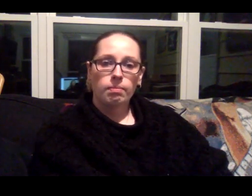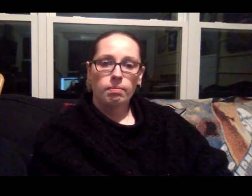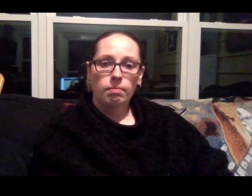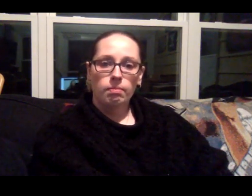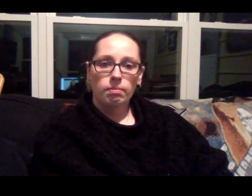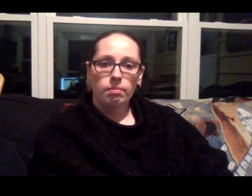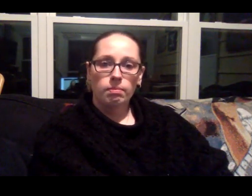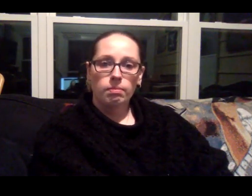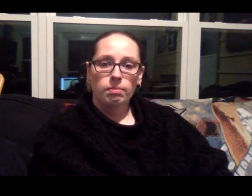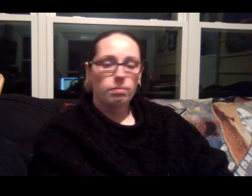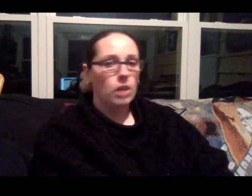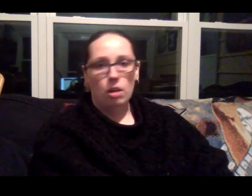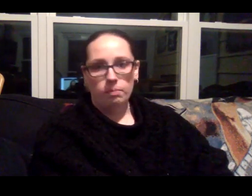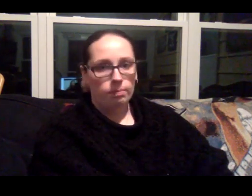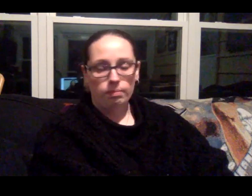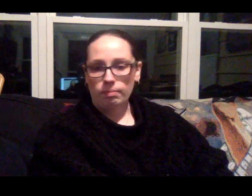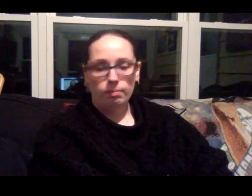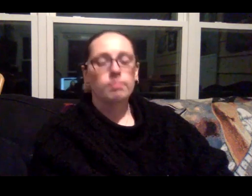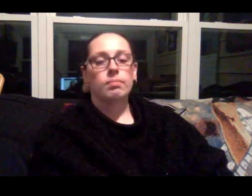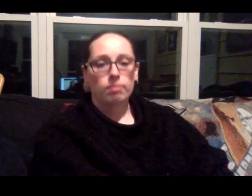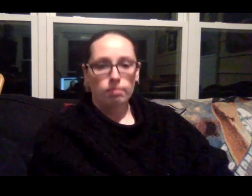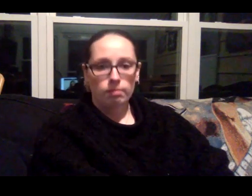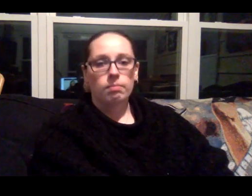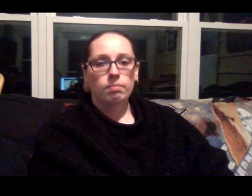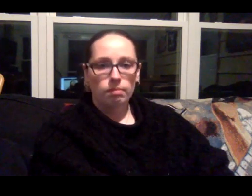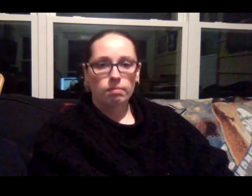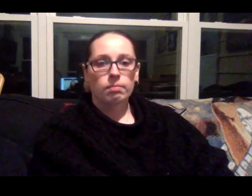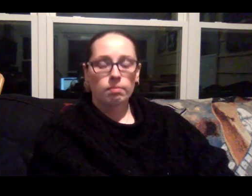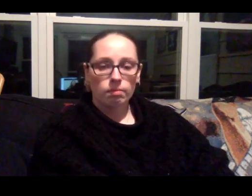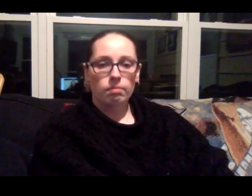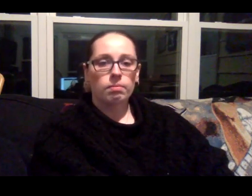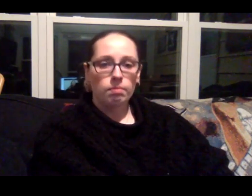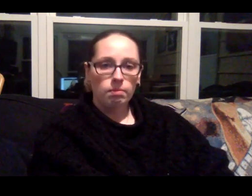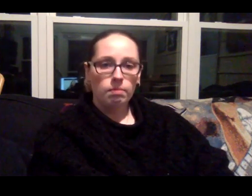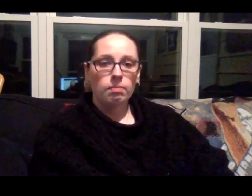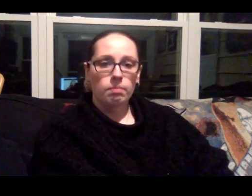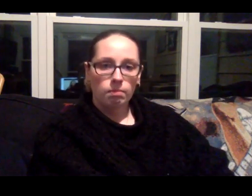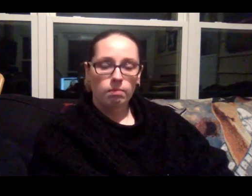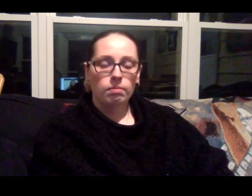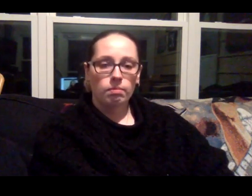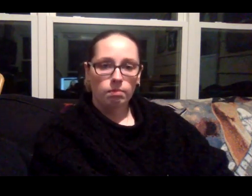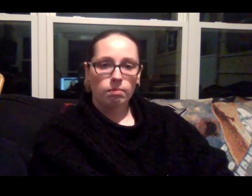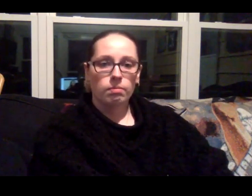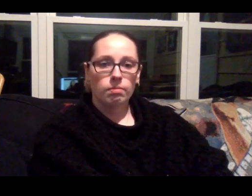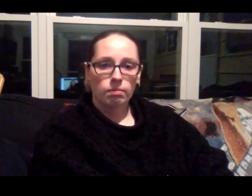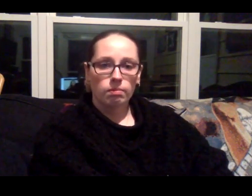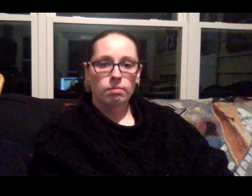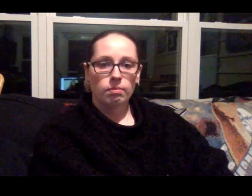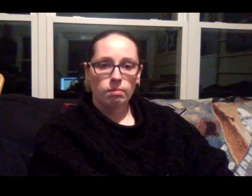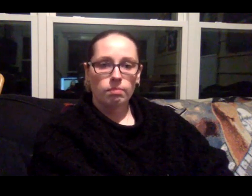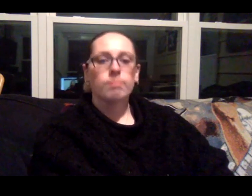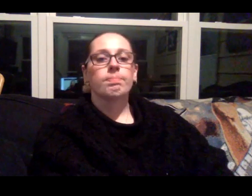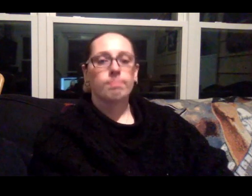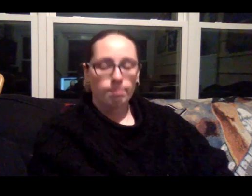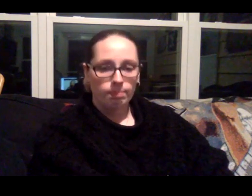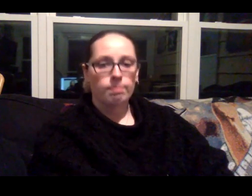blaming professionals when they're advocating for their children. And I think a lot of professionals who don't have a child in our situation actually take it that way.